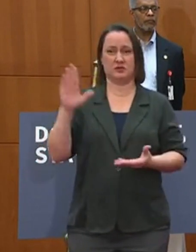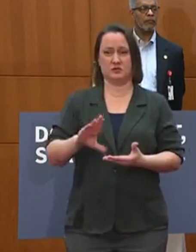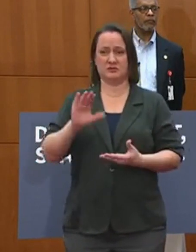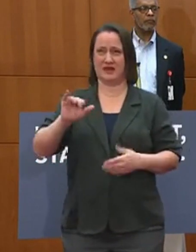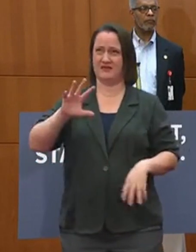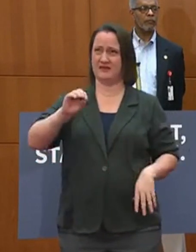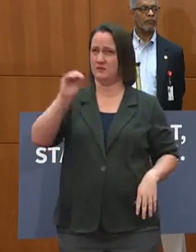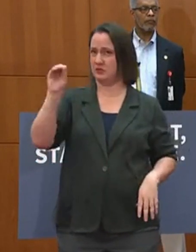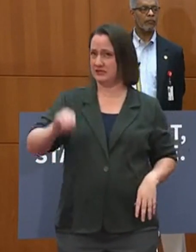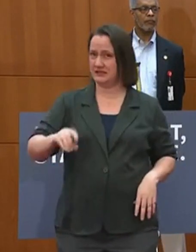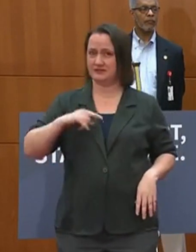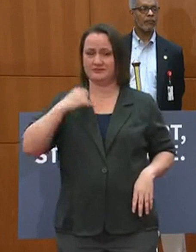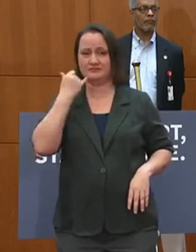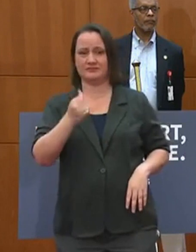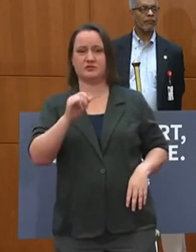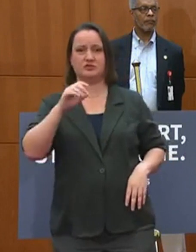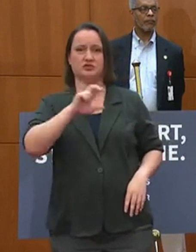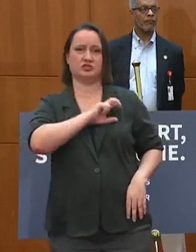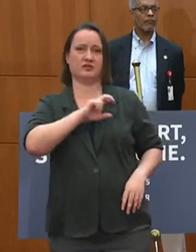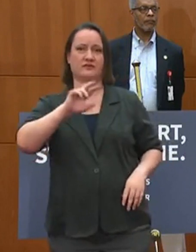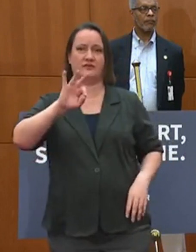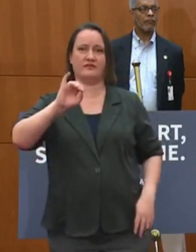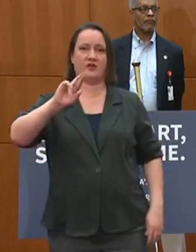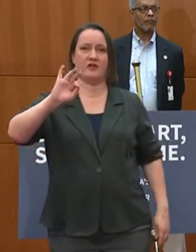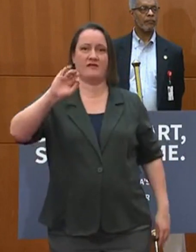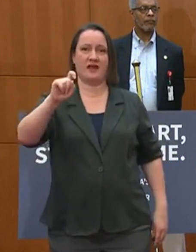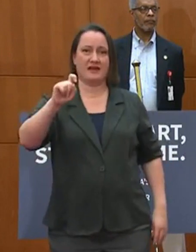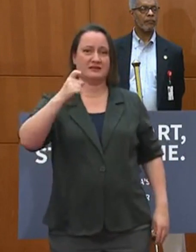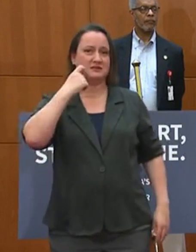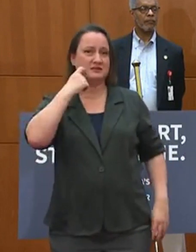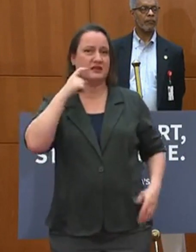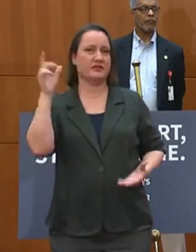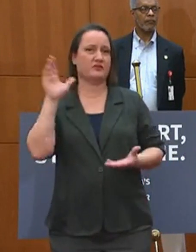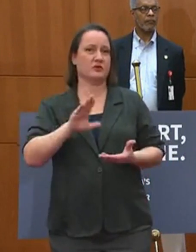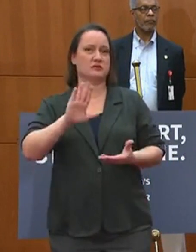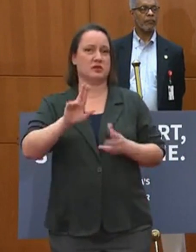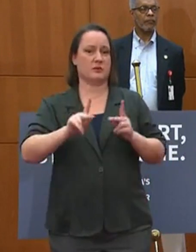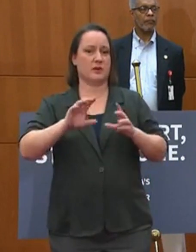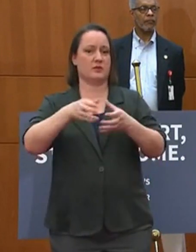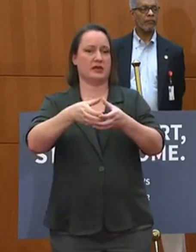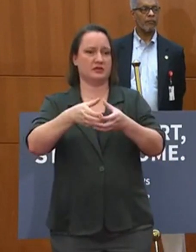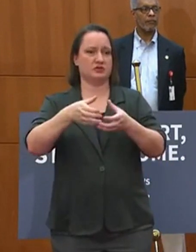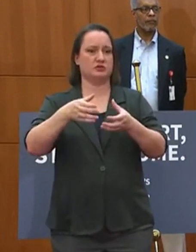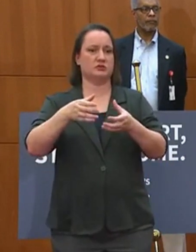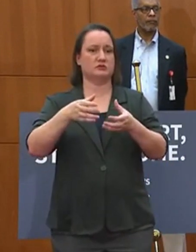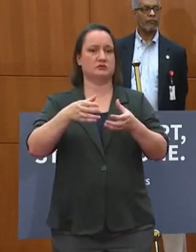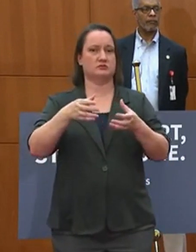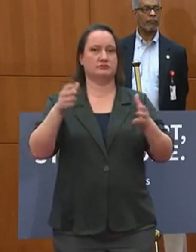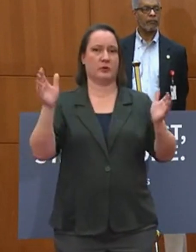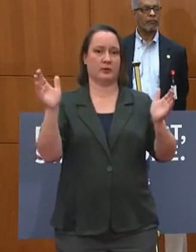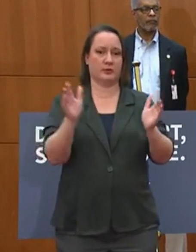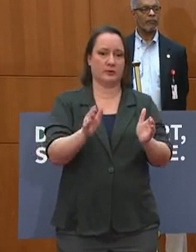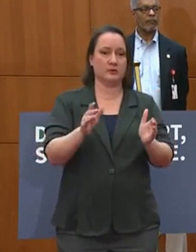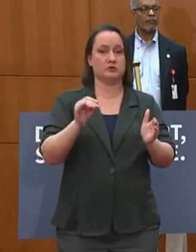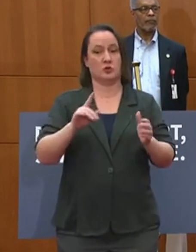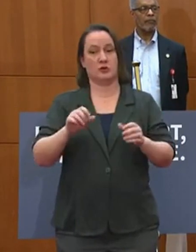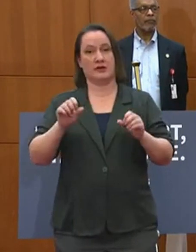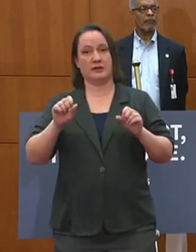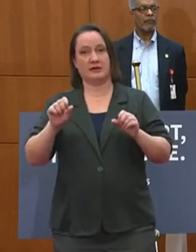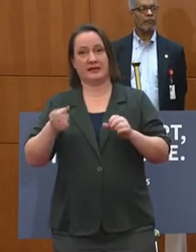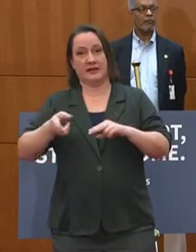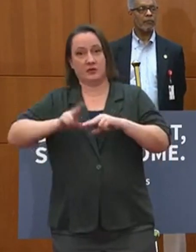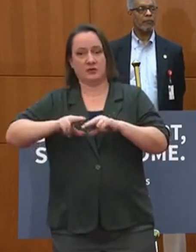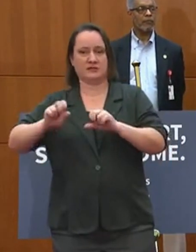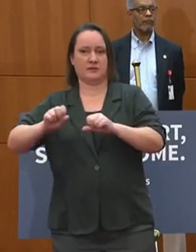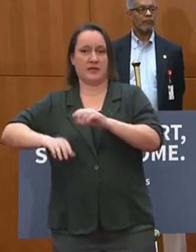the sheriff in Fairfax just recently. They've reduced their population, so to increase capacity for those, you know,